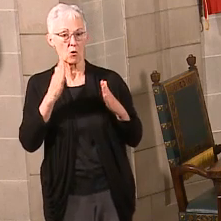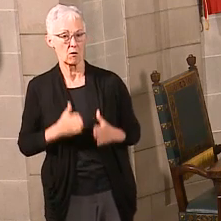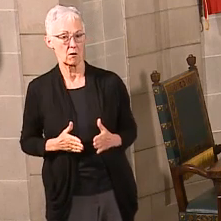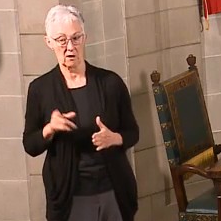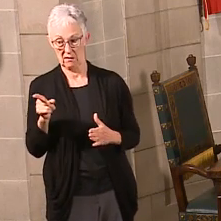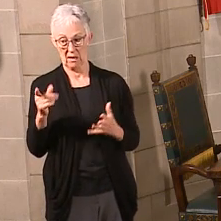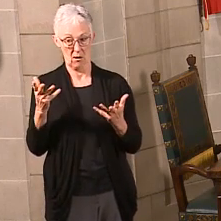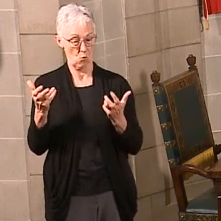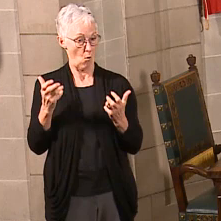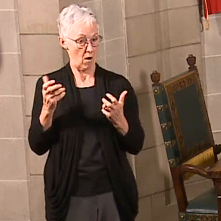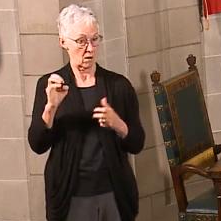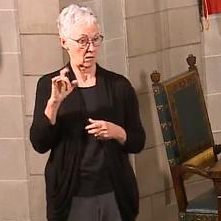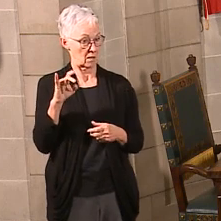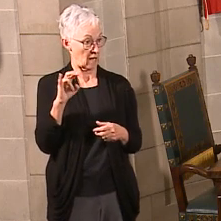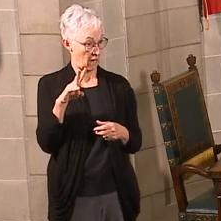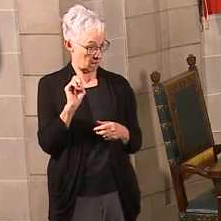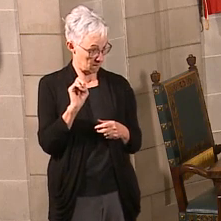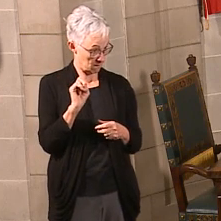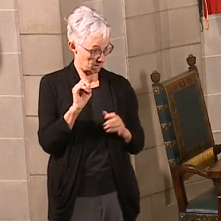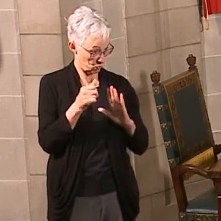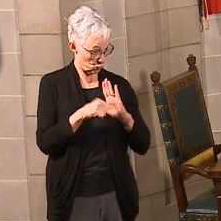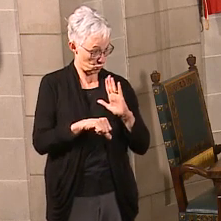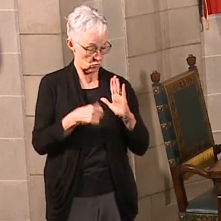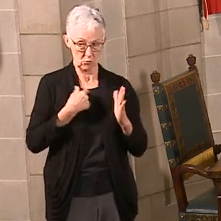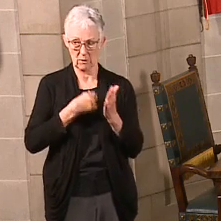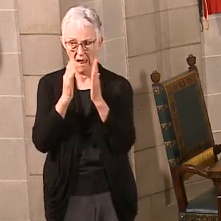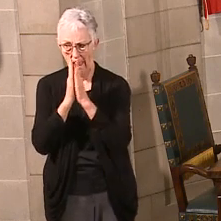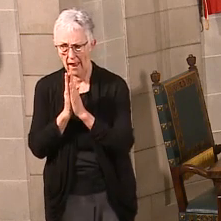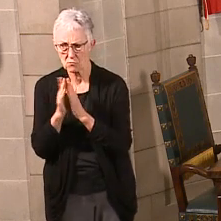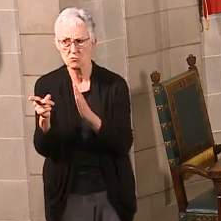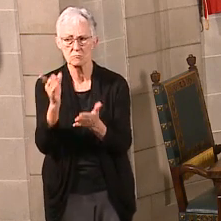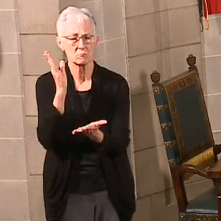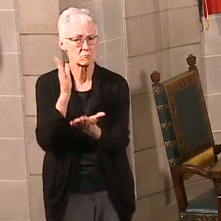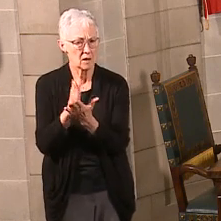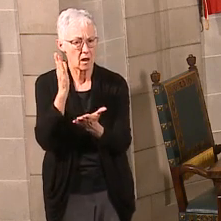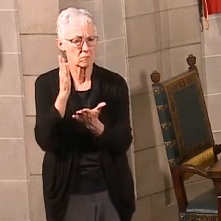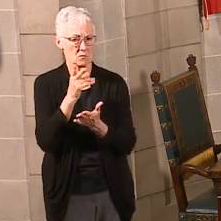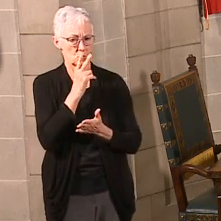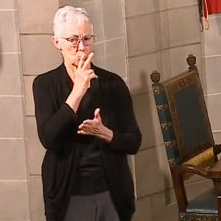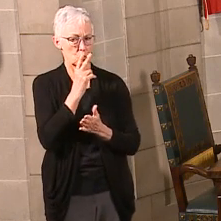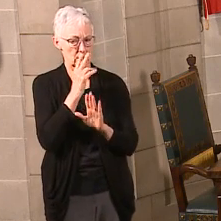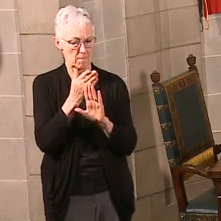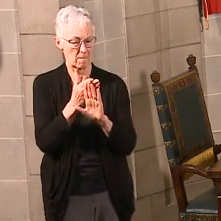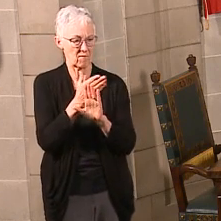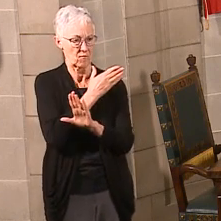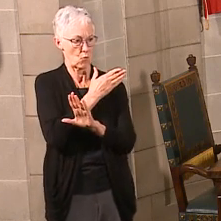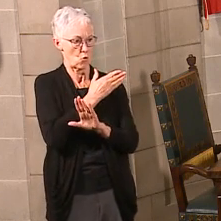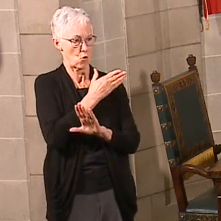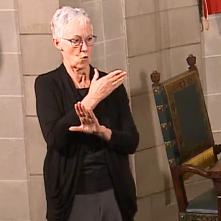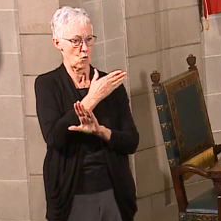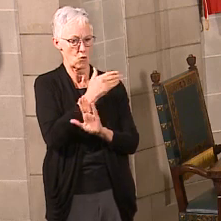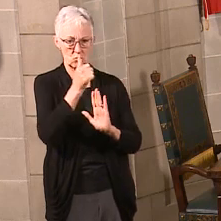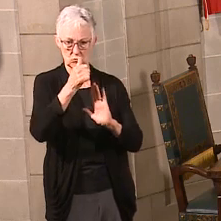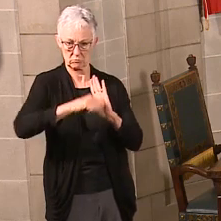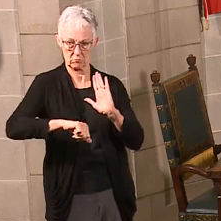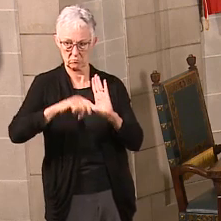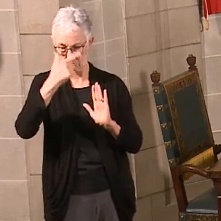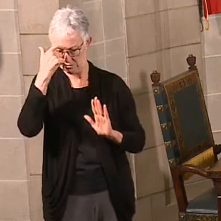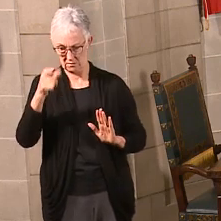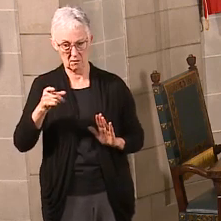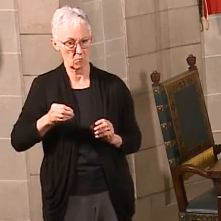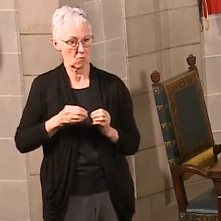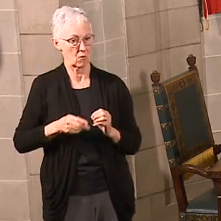them discontinue smoking before surgery because of that high risk for having pulmonary or lung